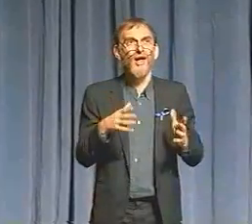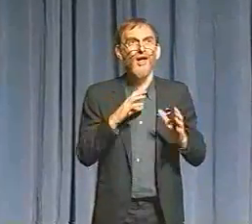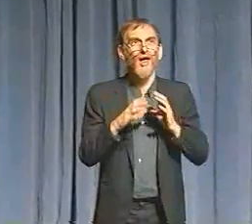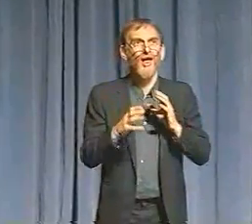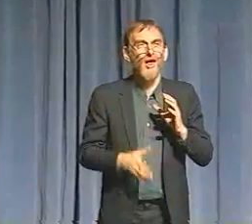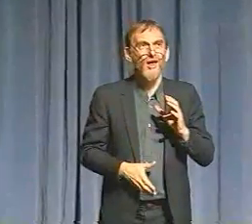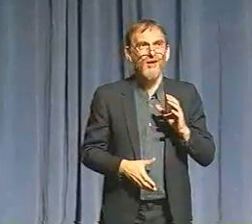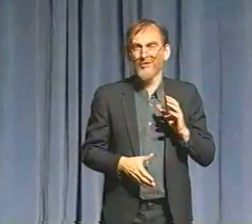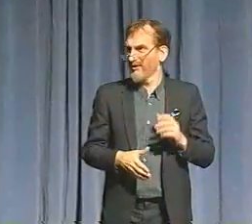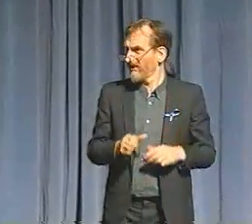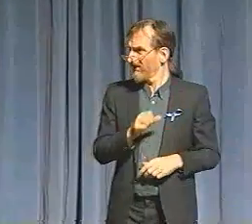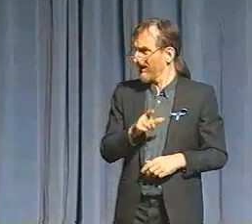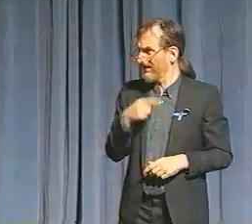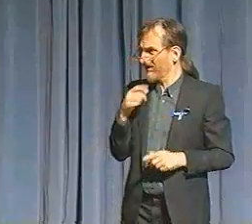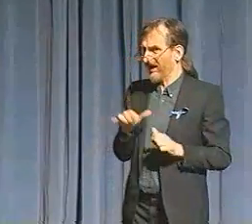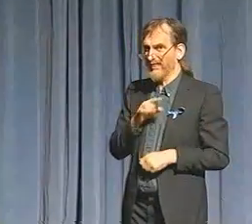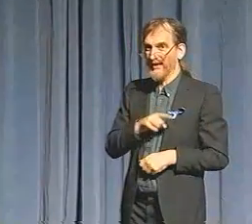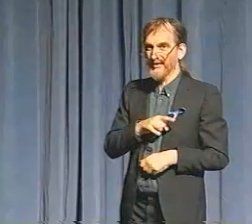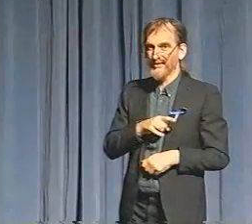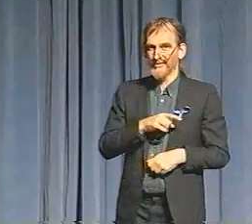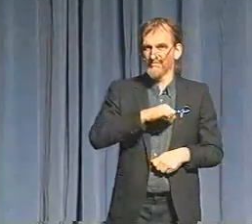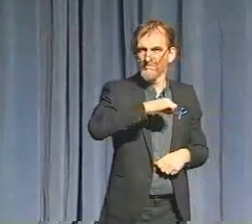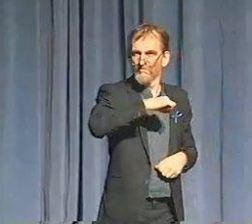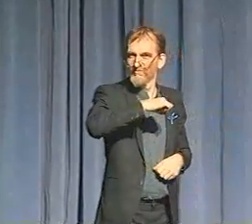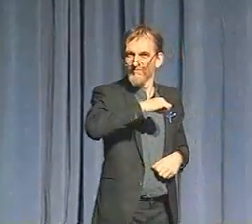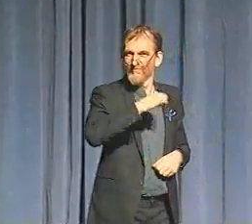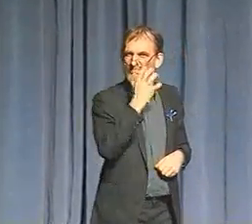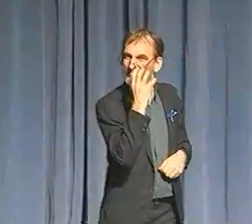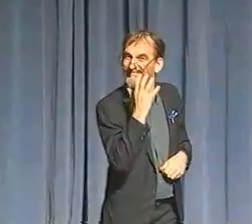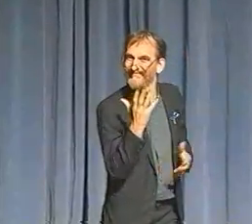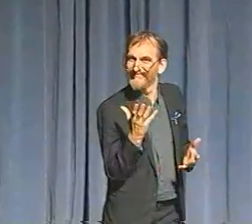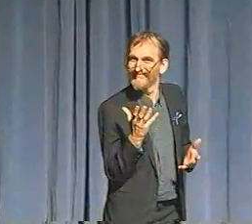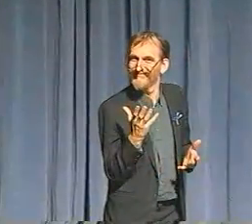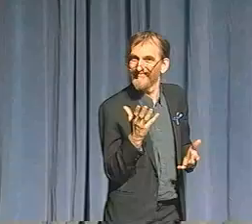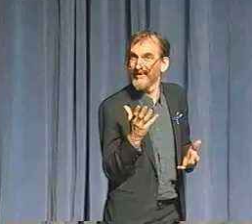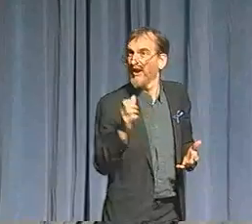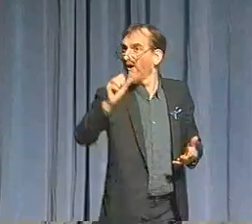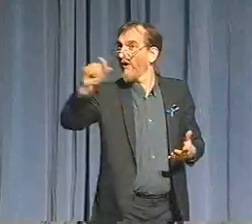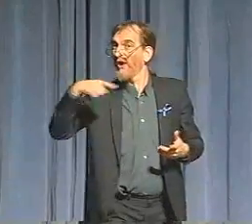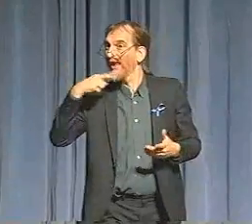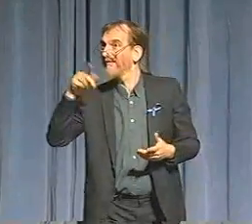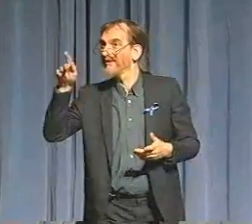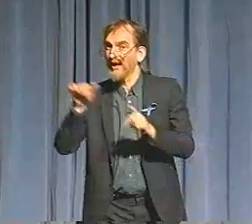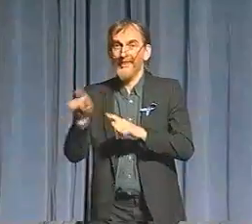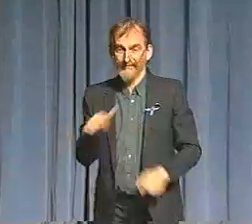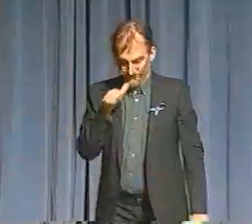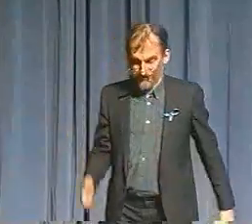us. We pay you to teach us the wrong things. We pay you to tell us that we're inferior or bad.